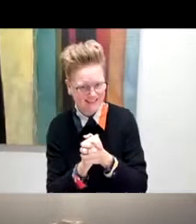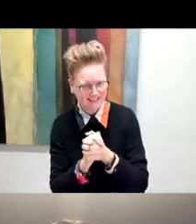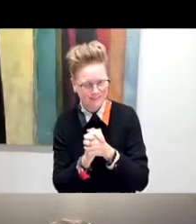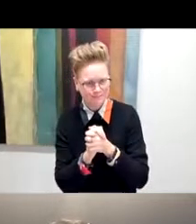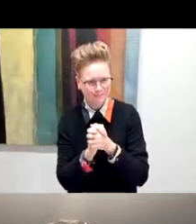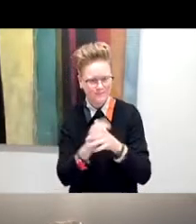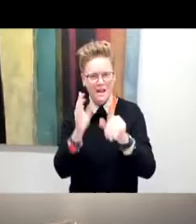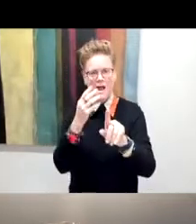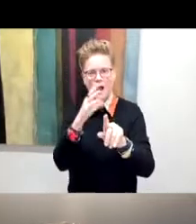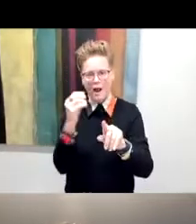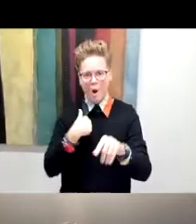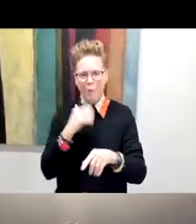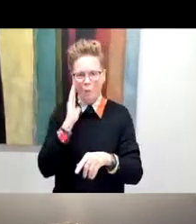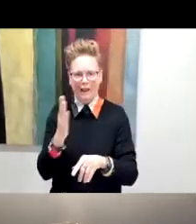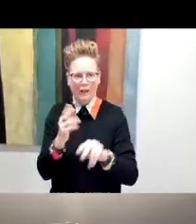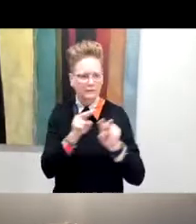registered, okay?